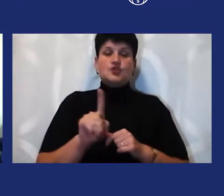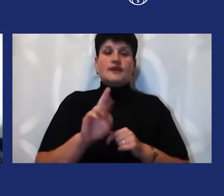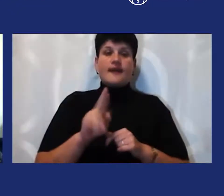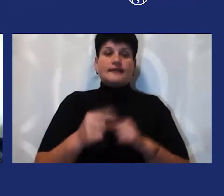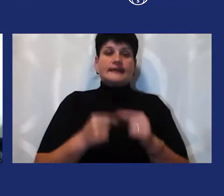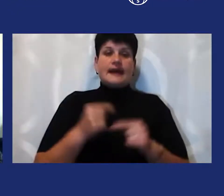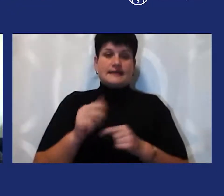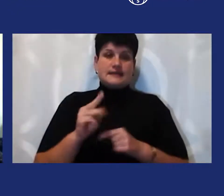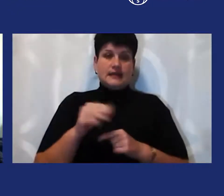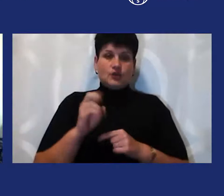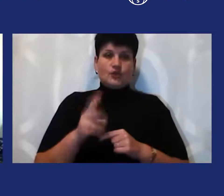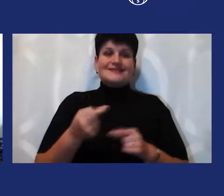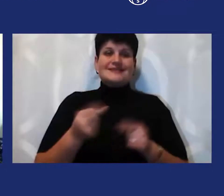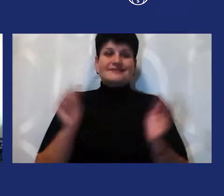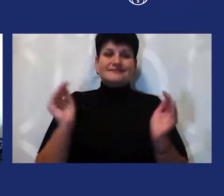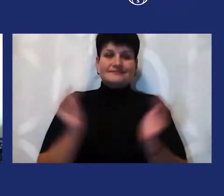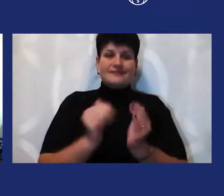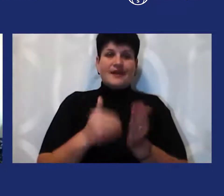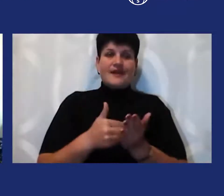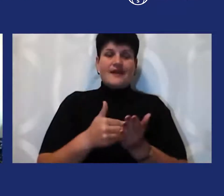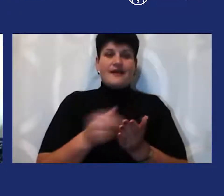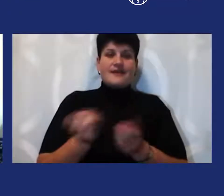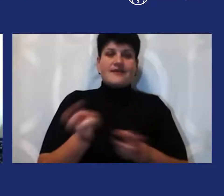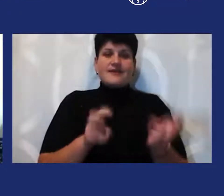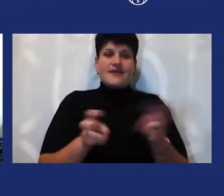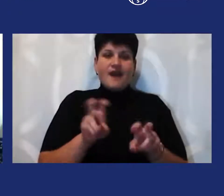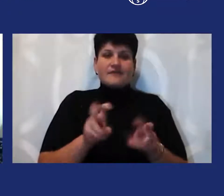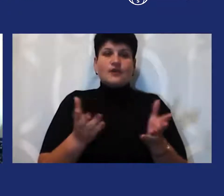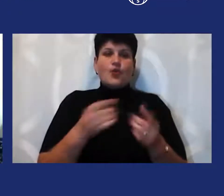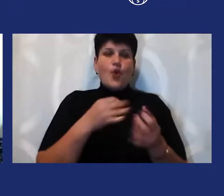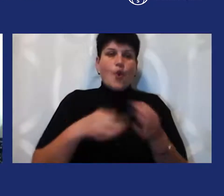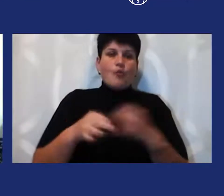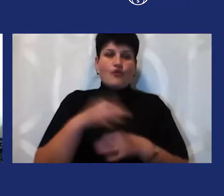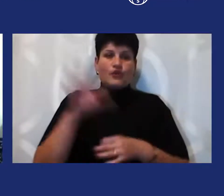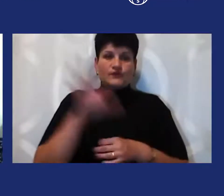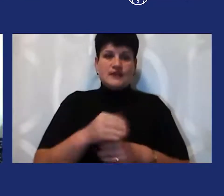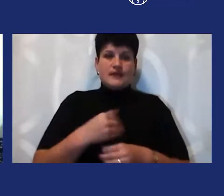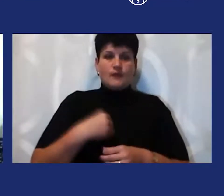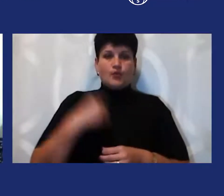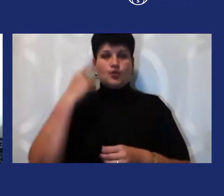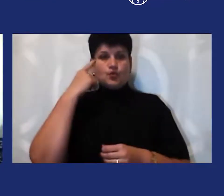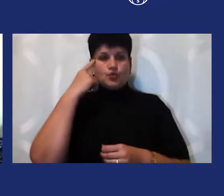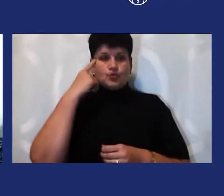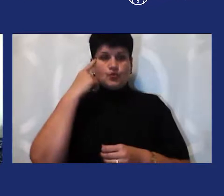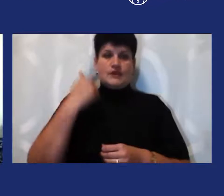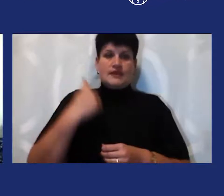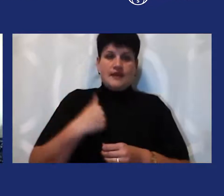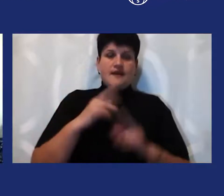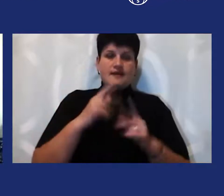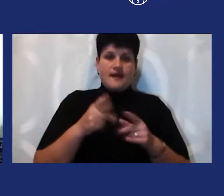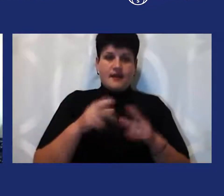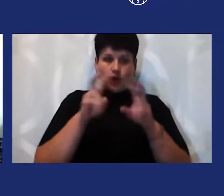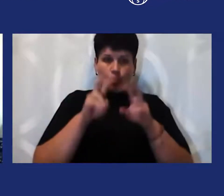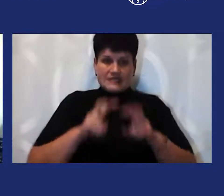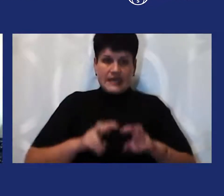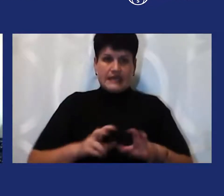the local election campaign, which resulted in low turnout. However, in my